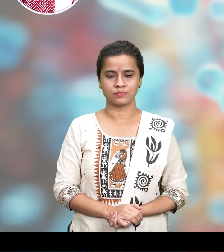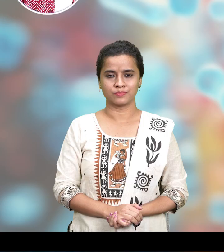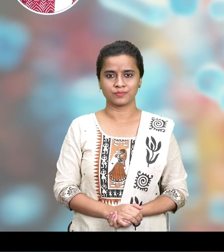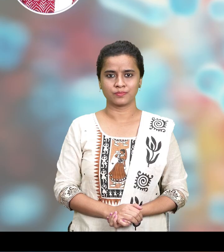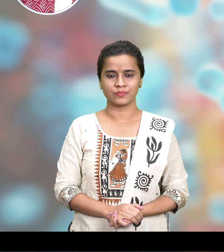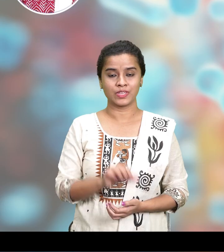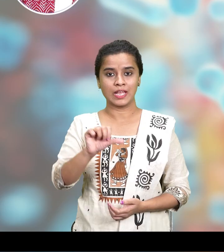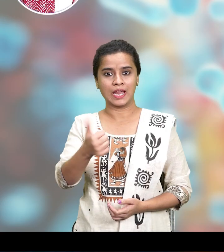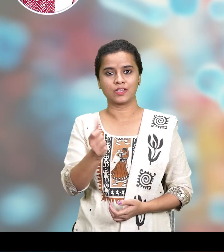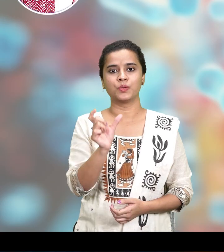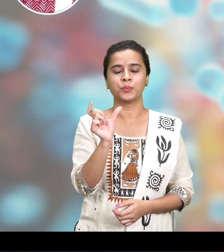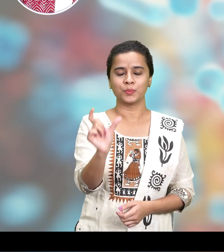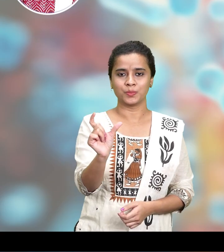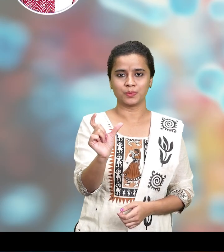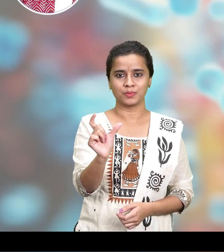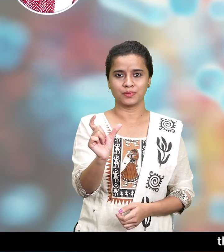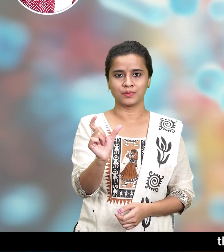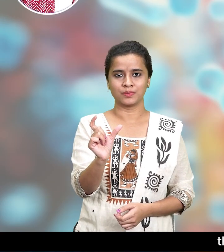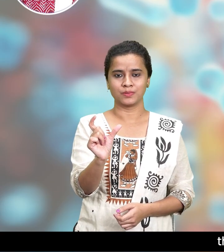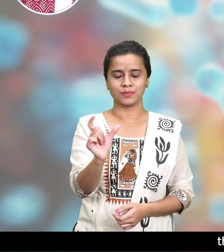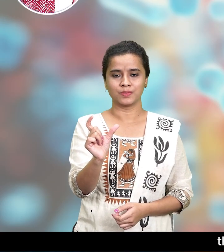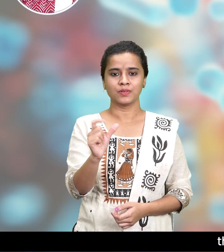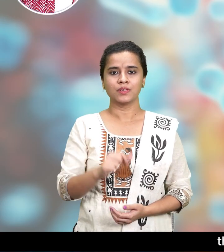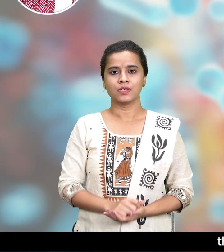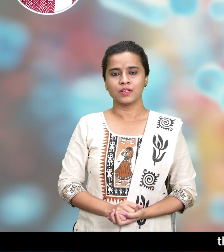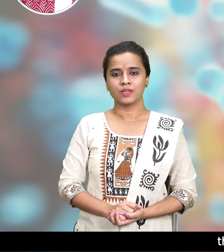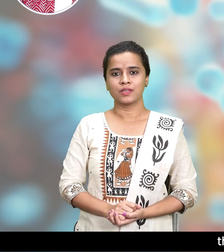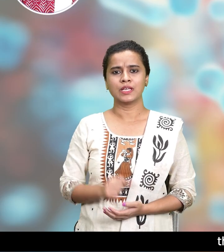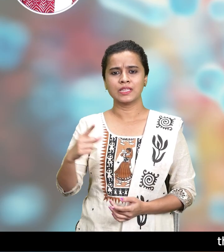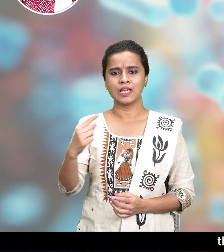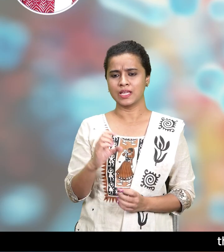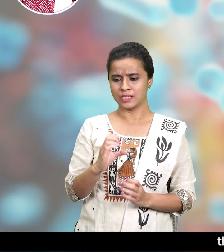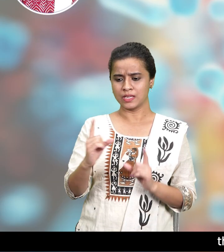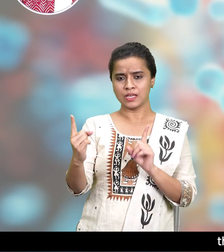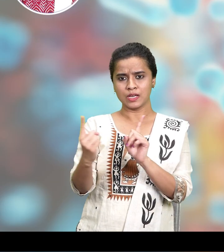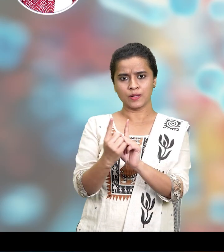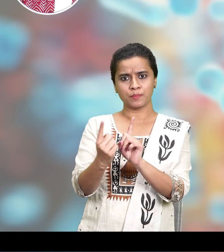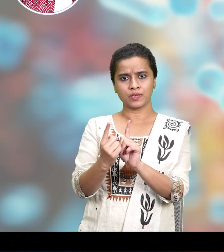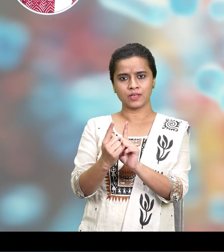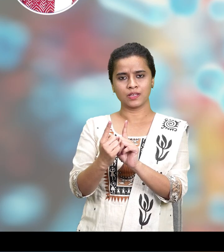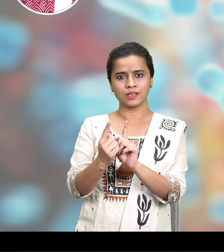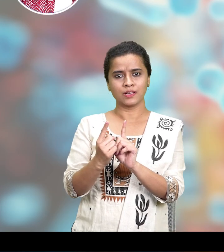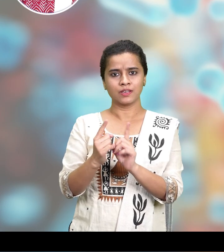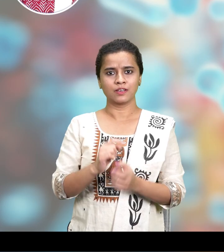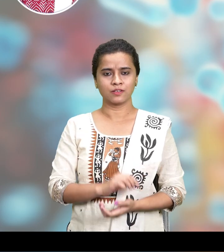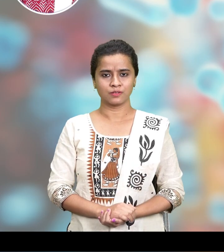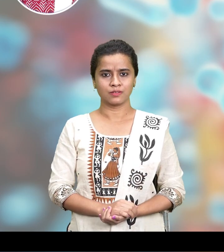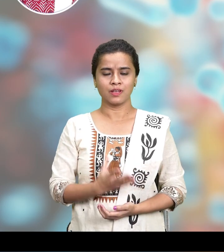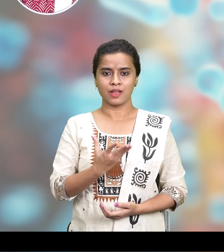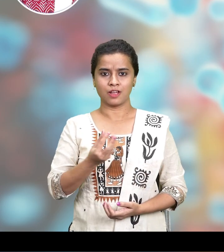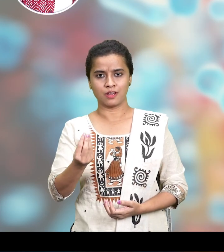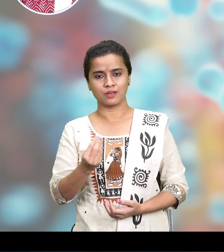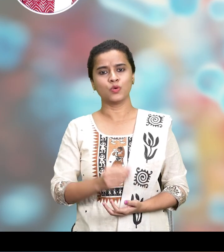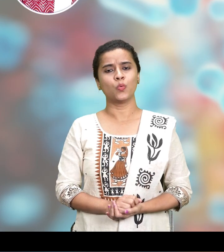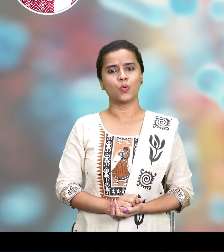In other words, they can be communicated and so